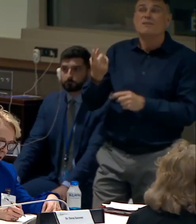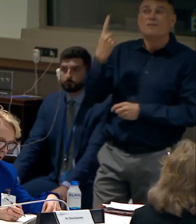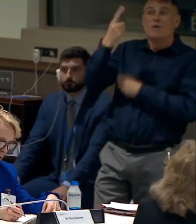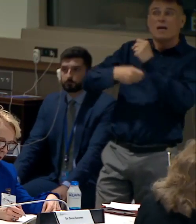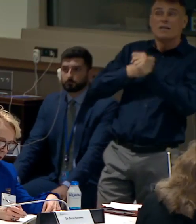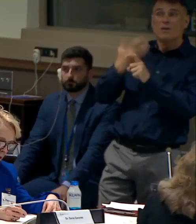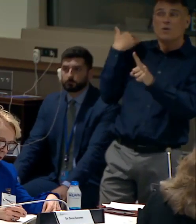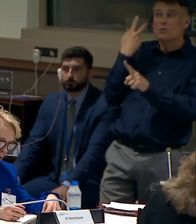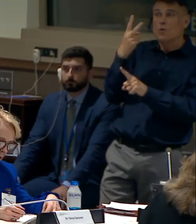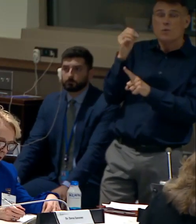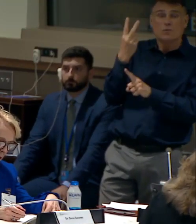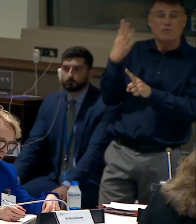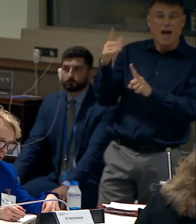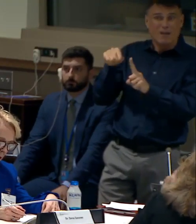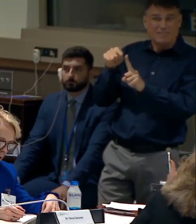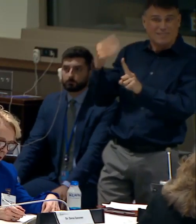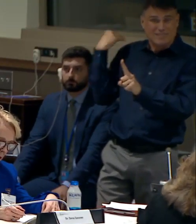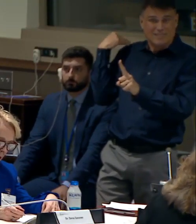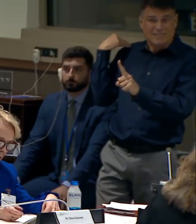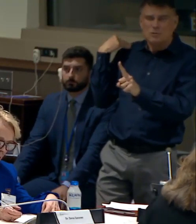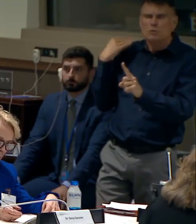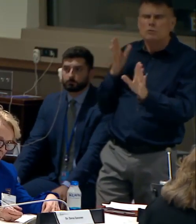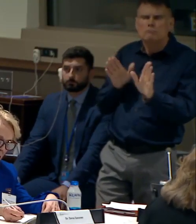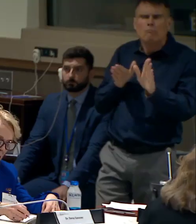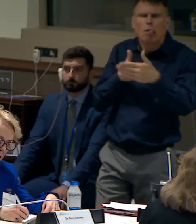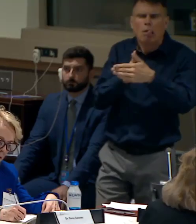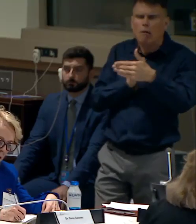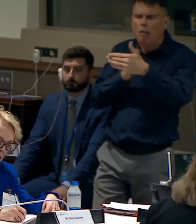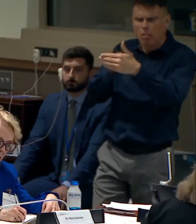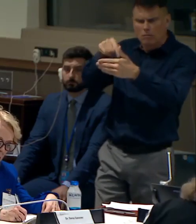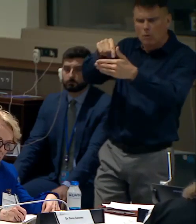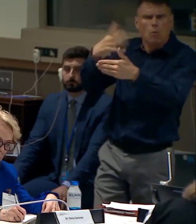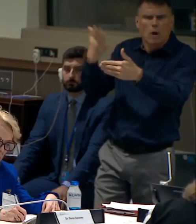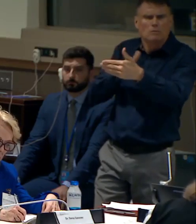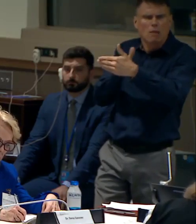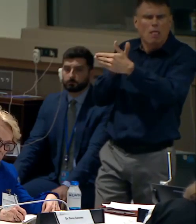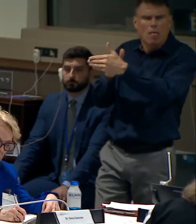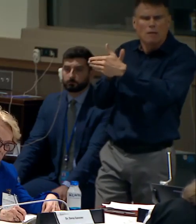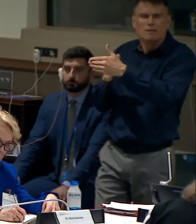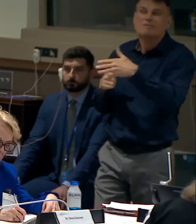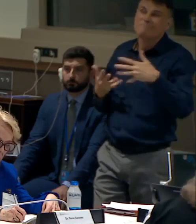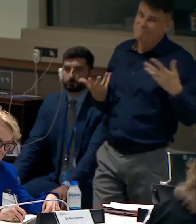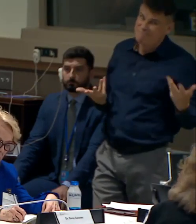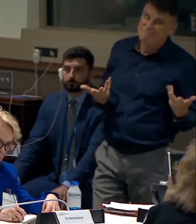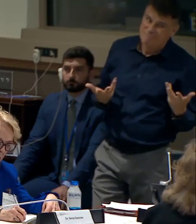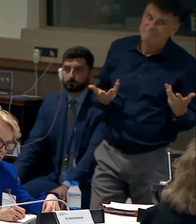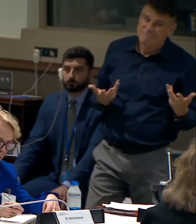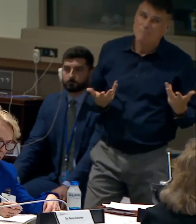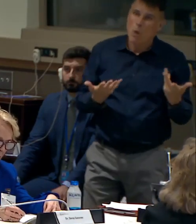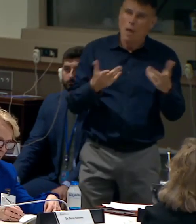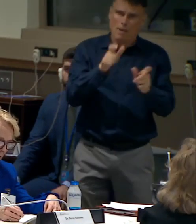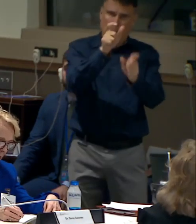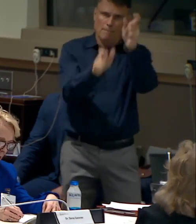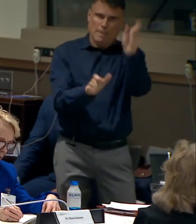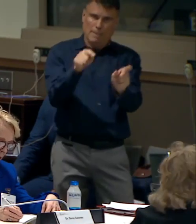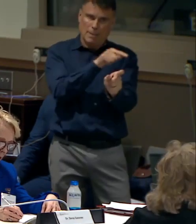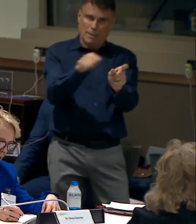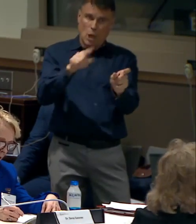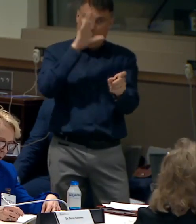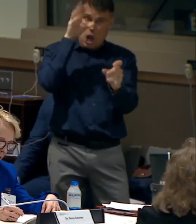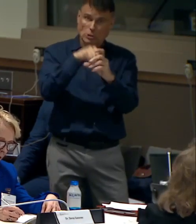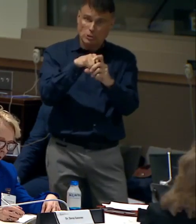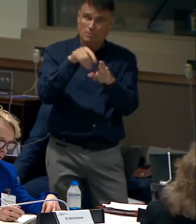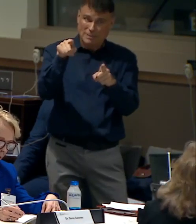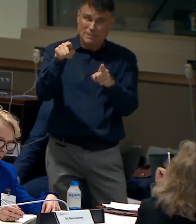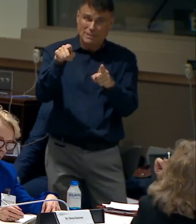realities of aging people who are on the autism spectrum. So thanks a lot, Alistair, and also